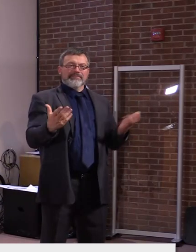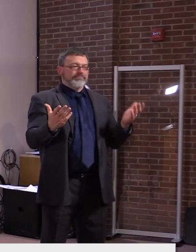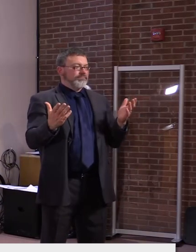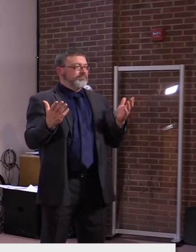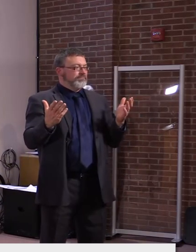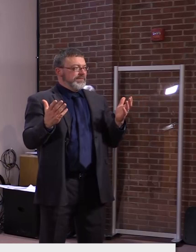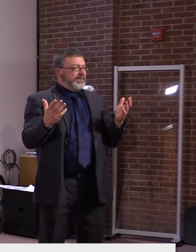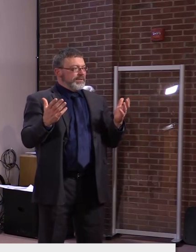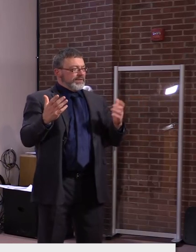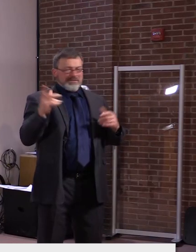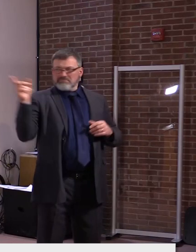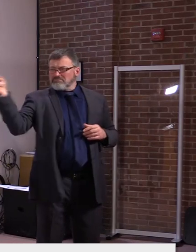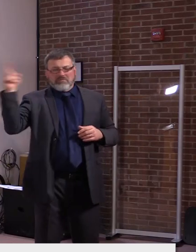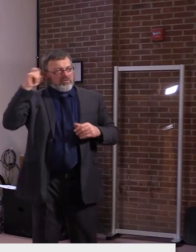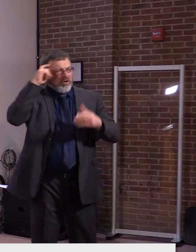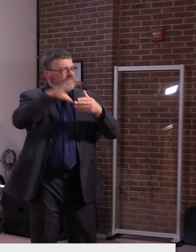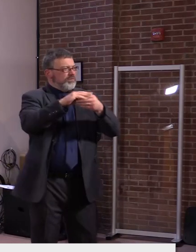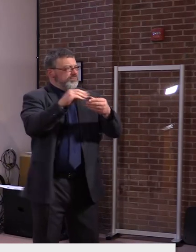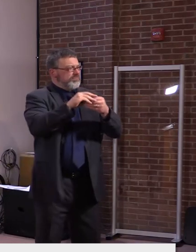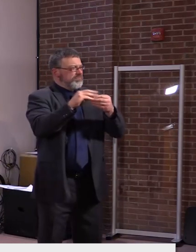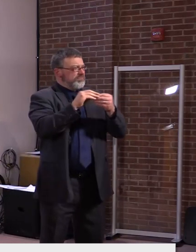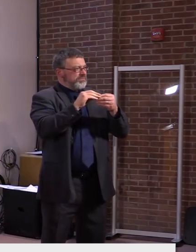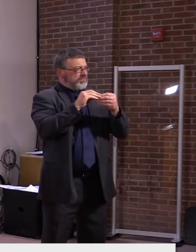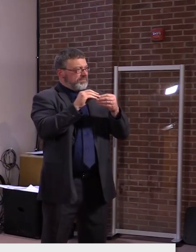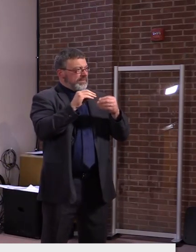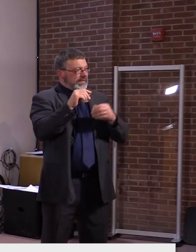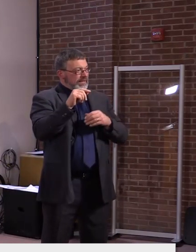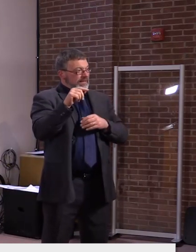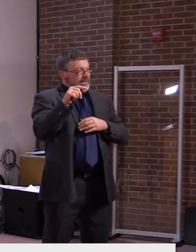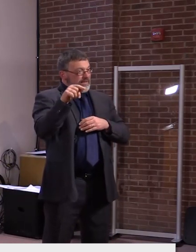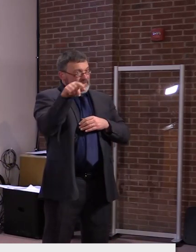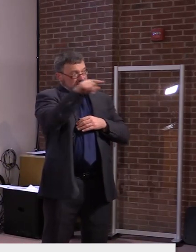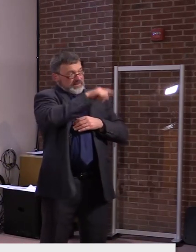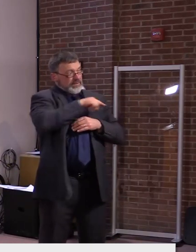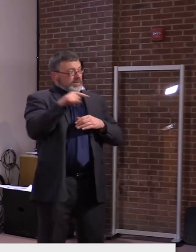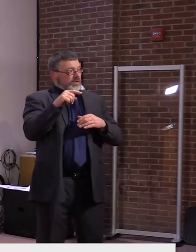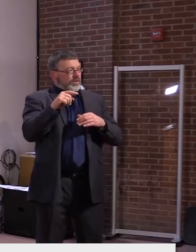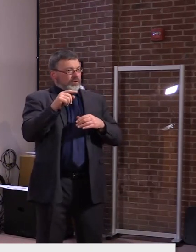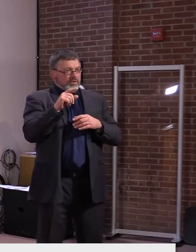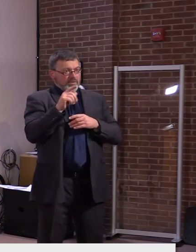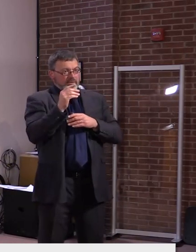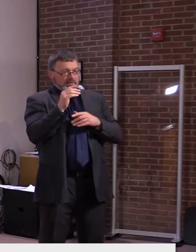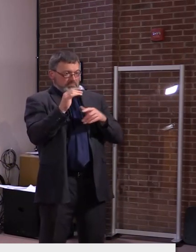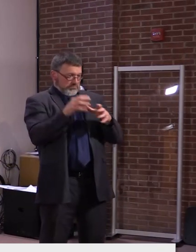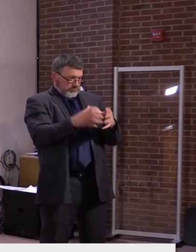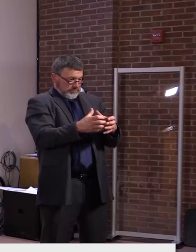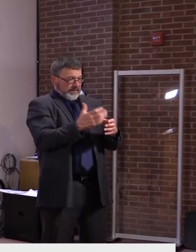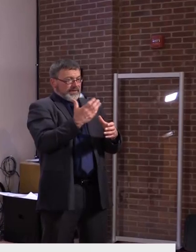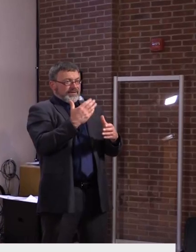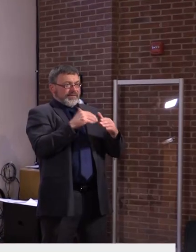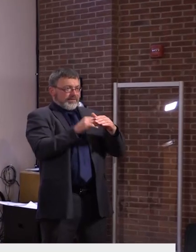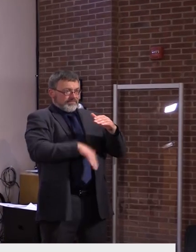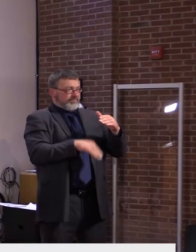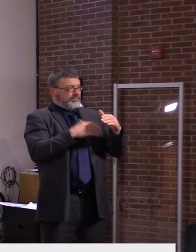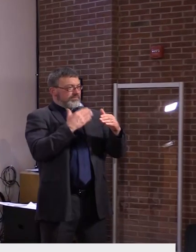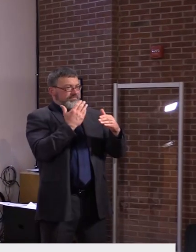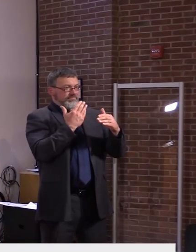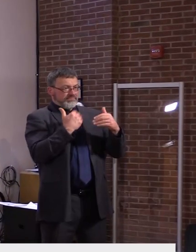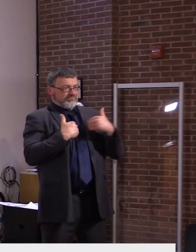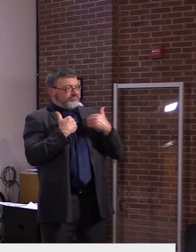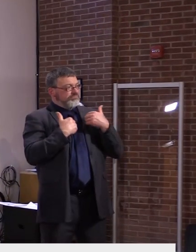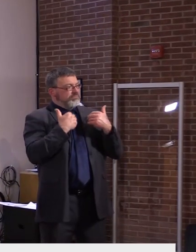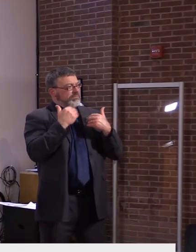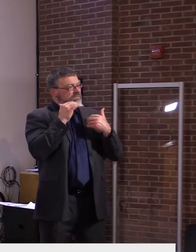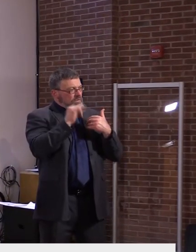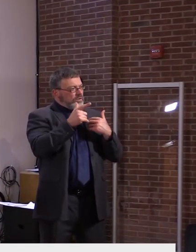said, who are the people that those 15 to 20 come in contact with, either because they know they're